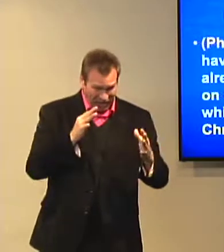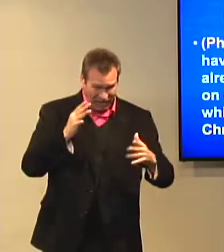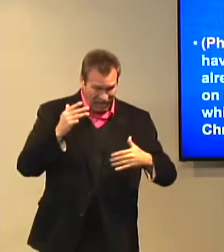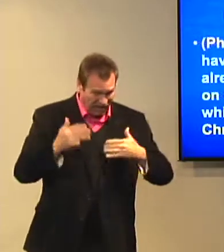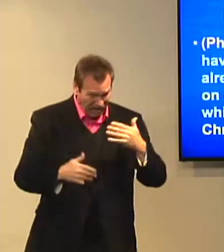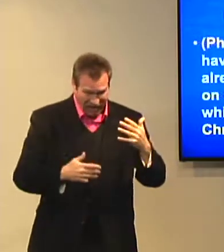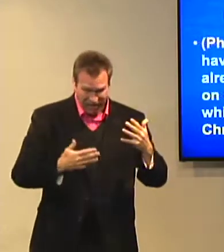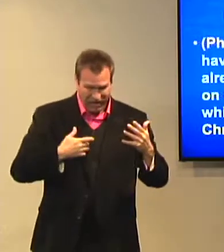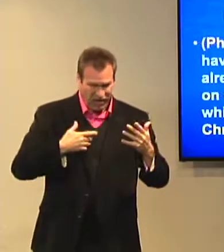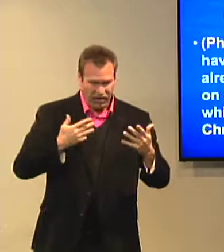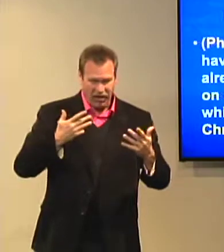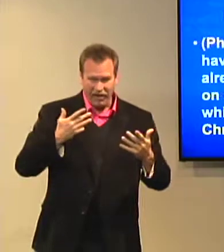I'm not in a place of perfection.